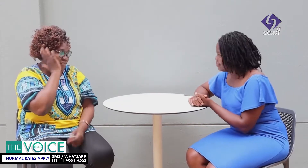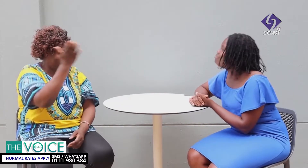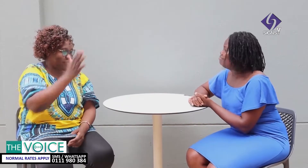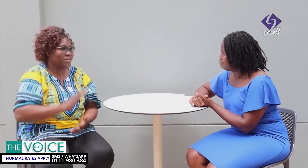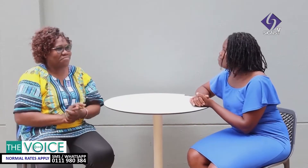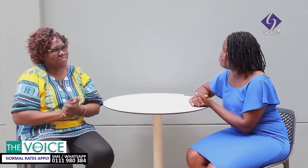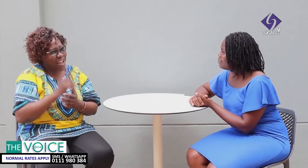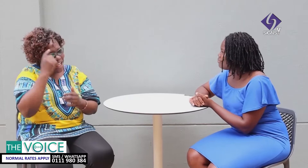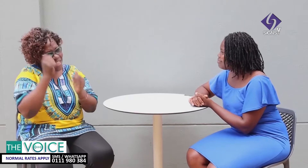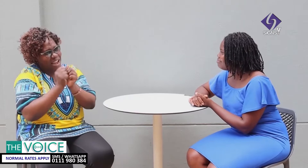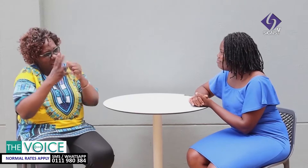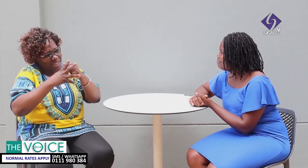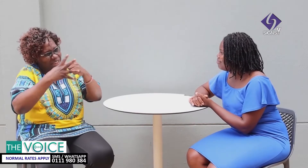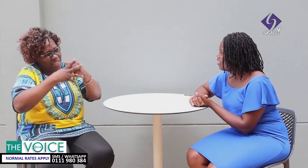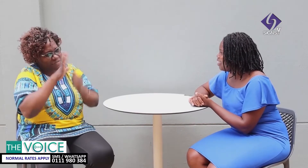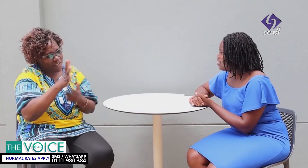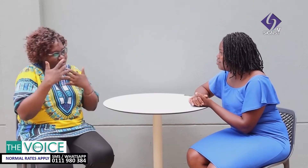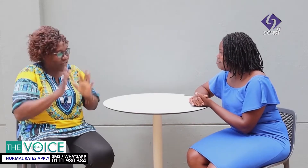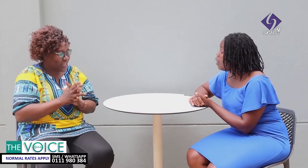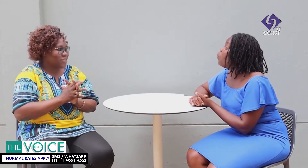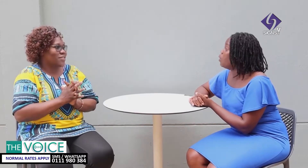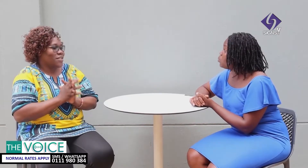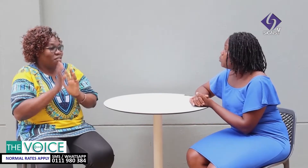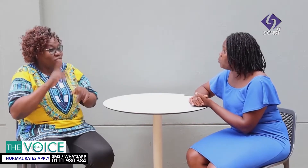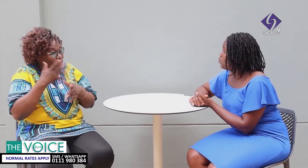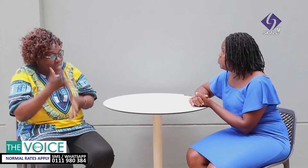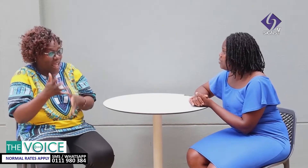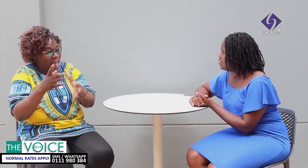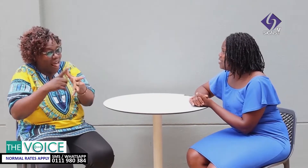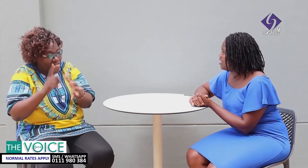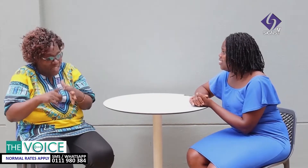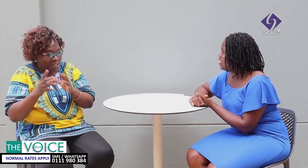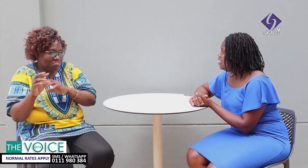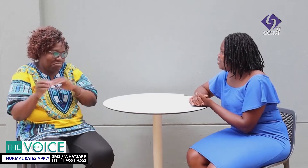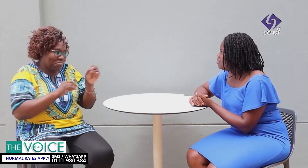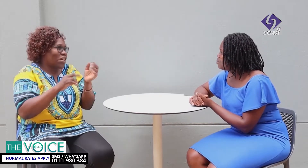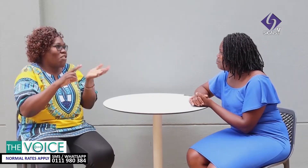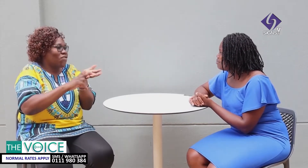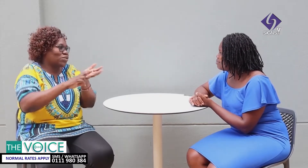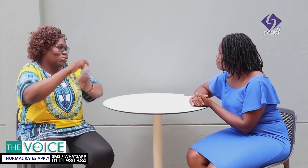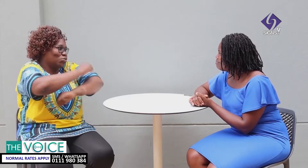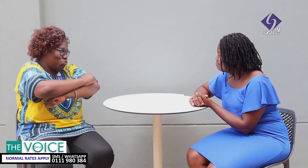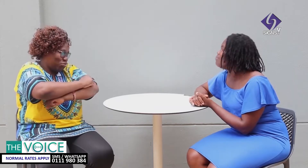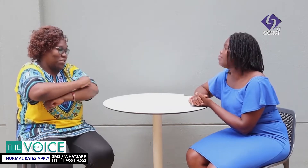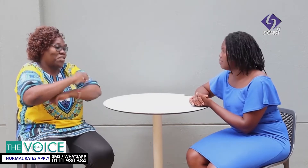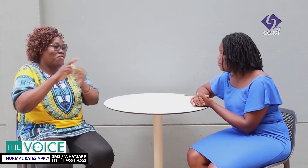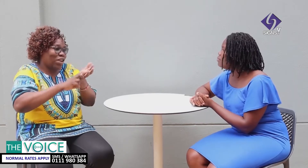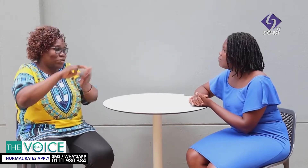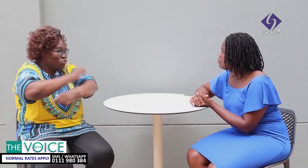think 1995, around that time. And then I moved to Vihiga School. It's still in